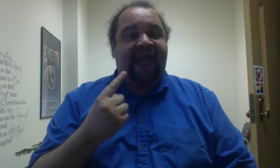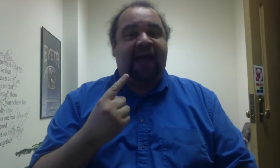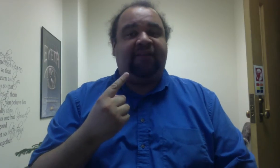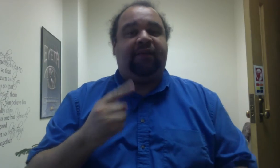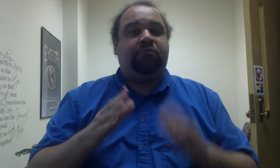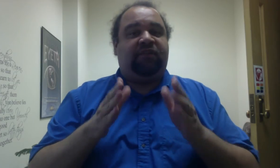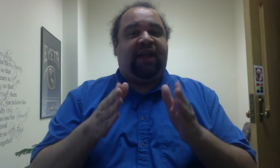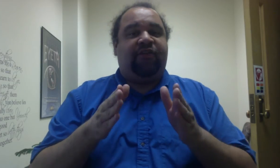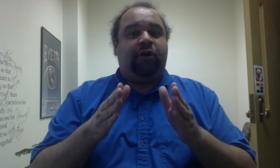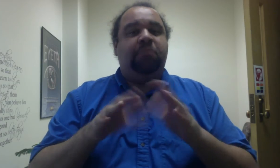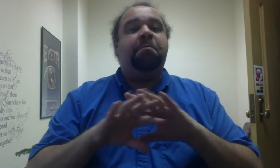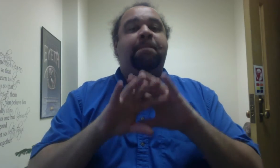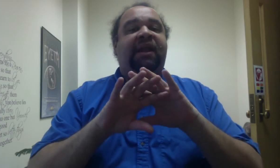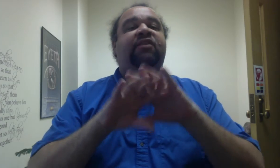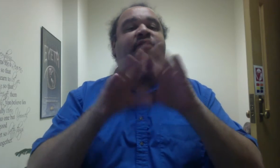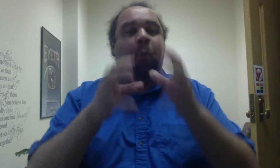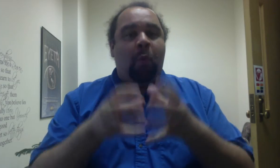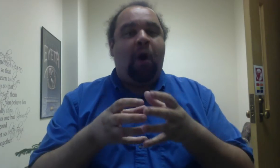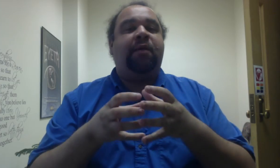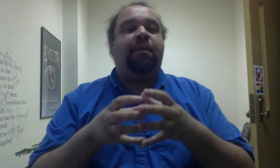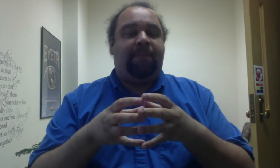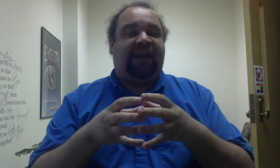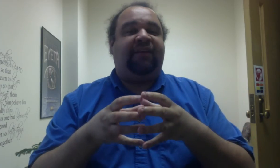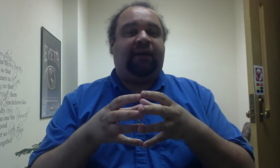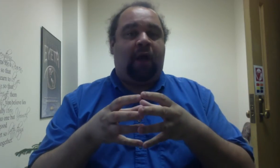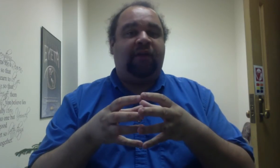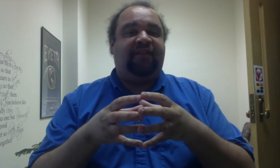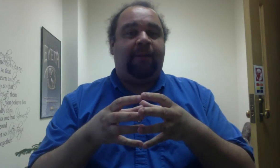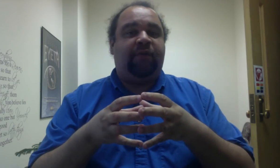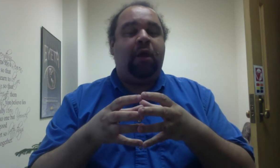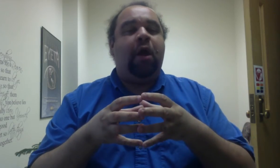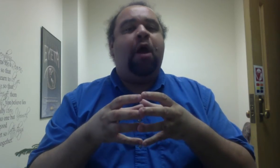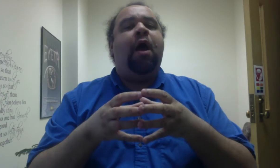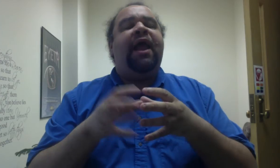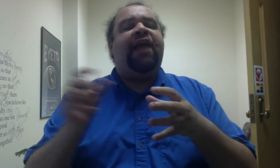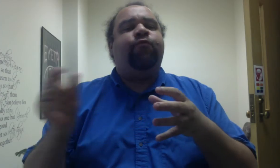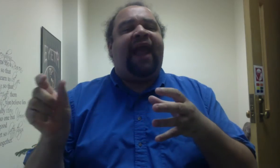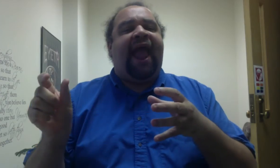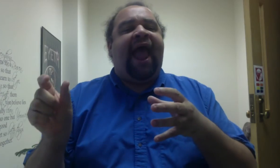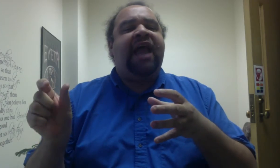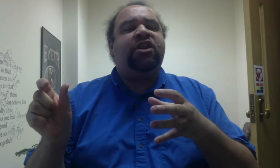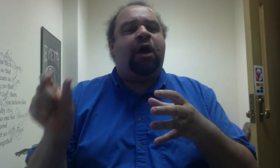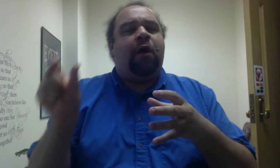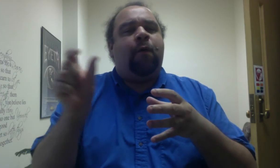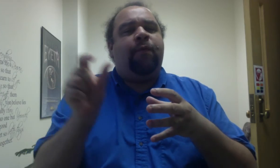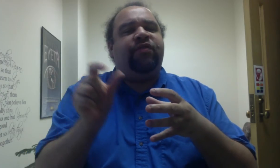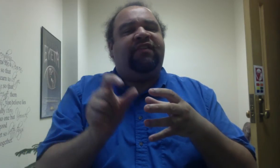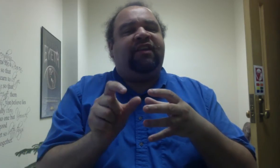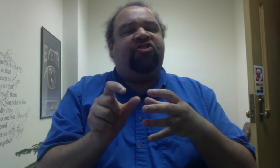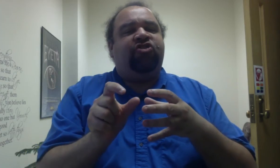Cat together means one basic concept. If we add, though, this